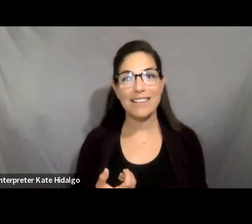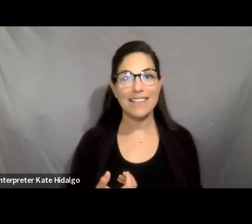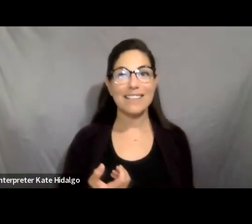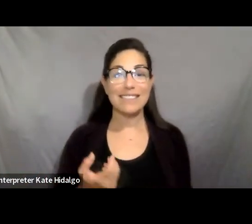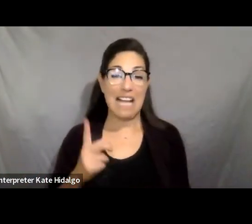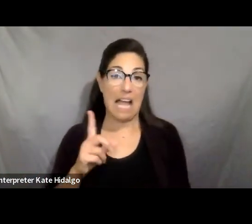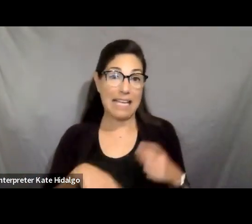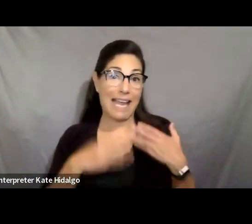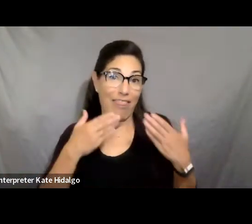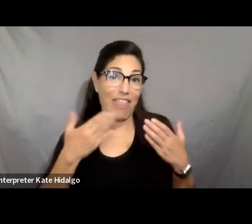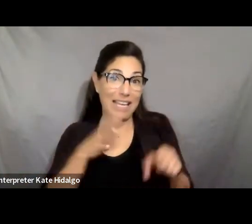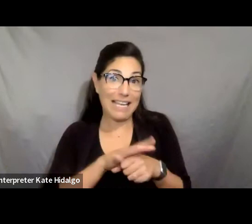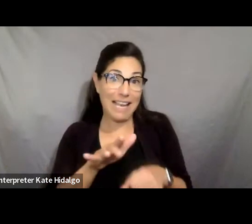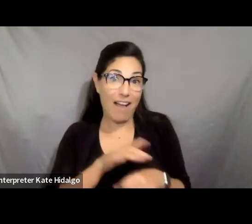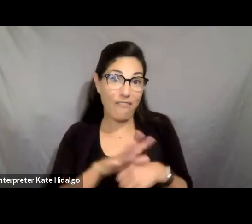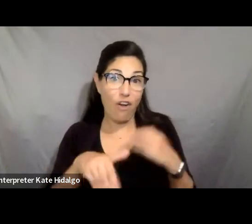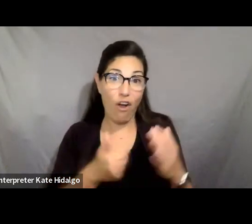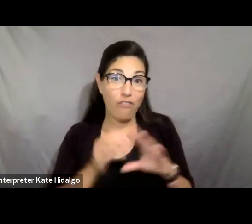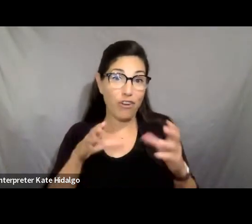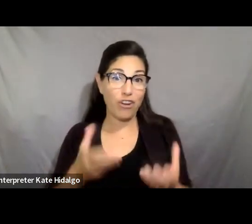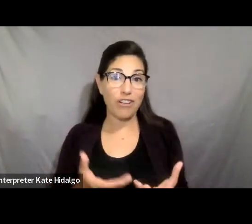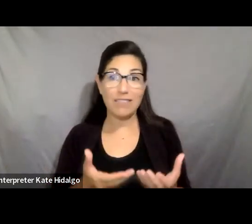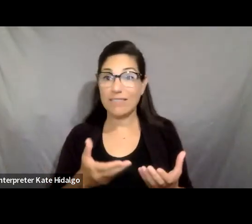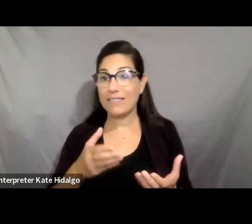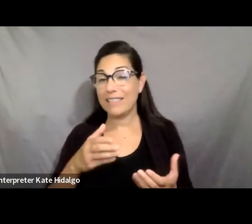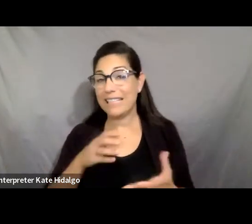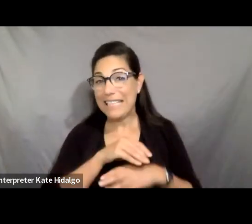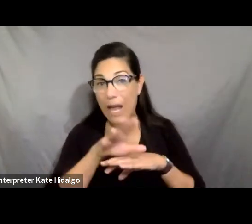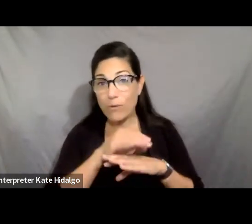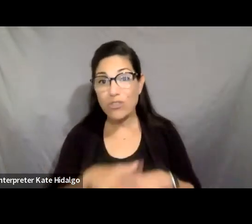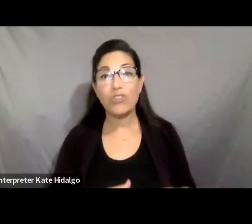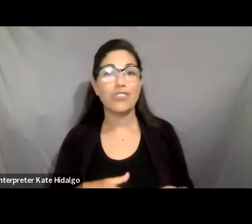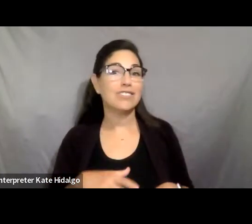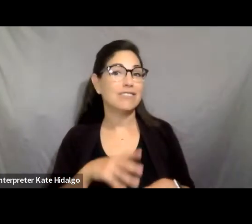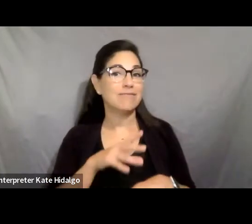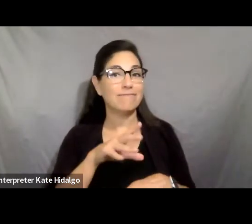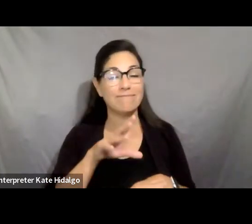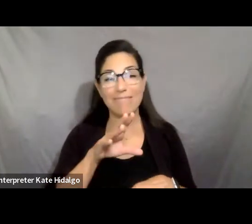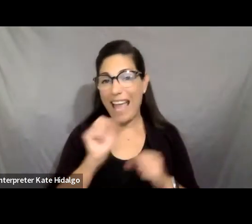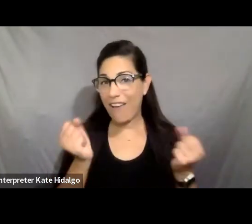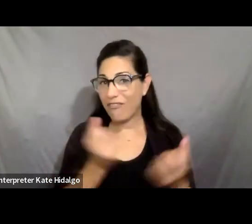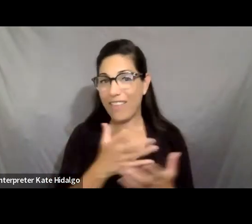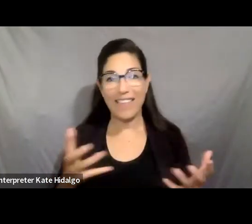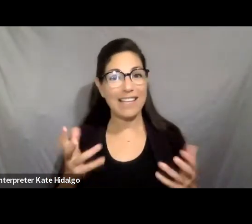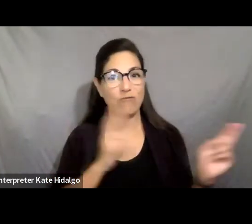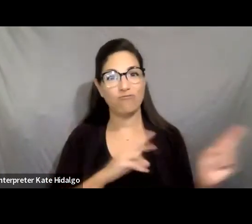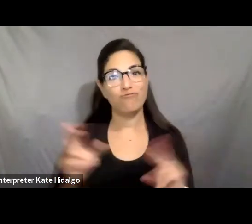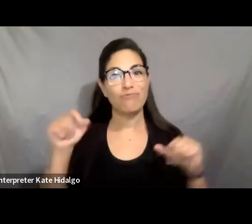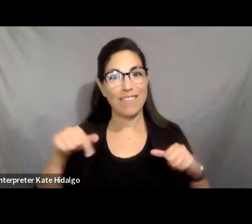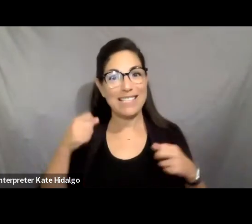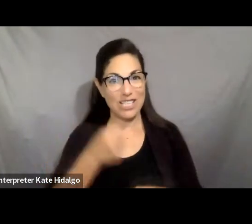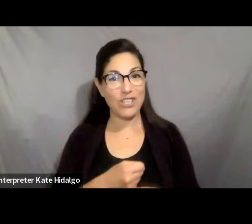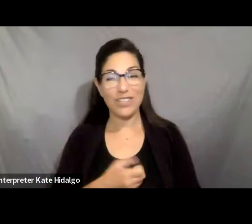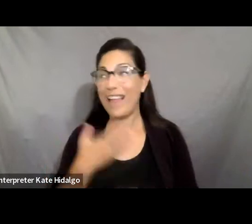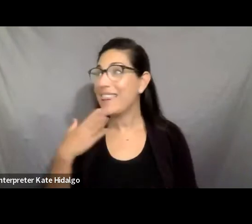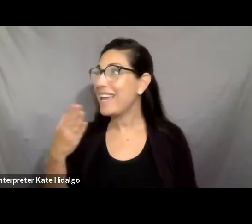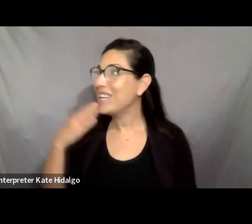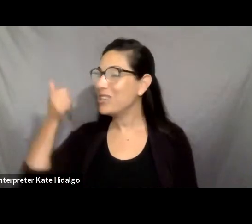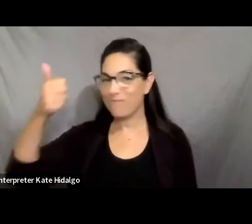thank enough, again, all of our classified, our counselors, our facilities team, and our teachers for getting us ready for this year. Thanks. Thank you.